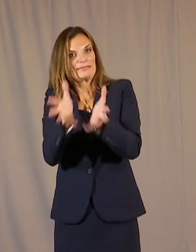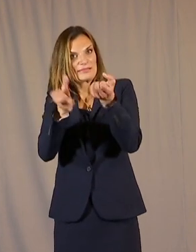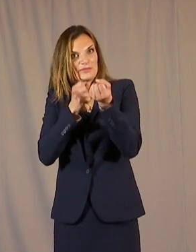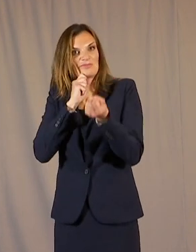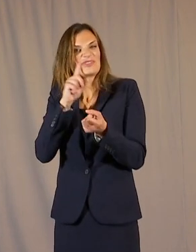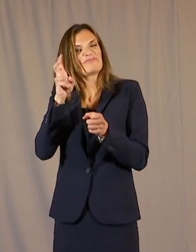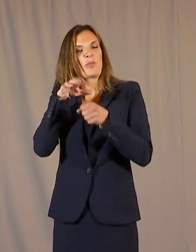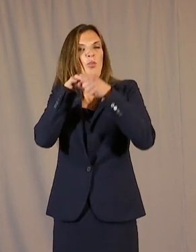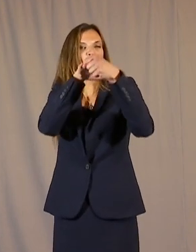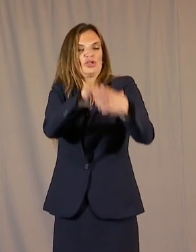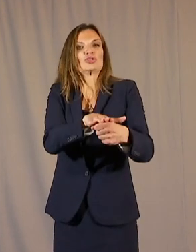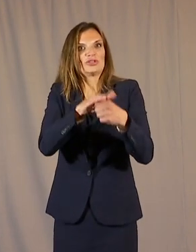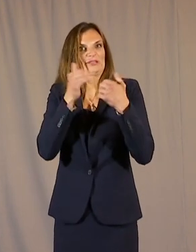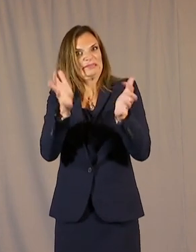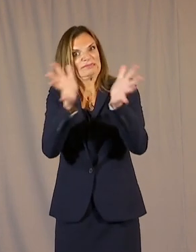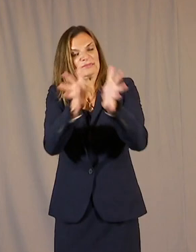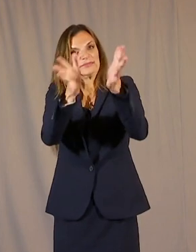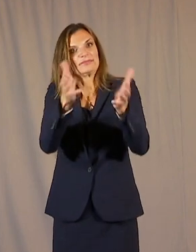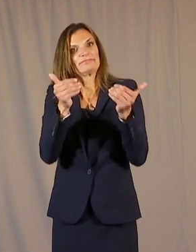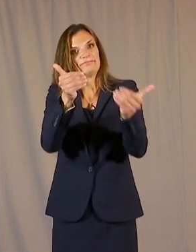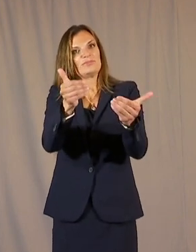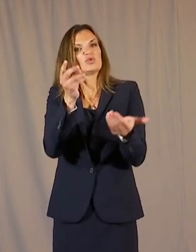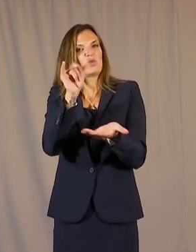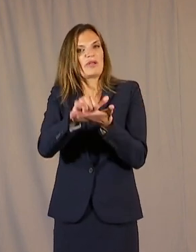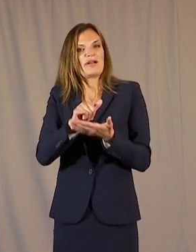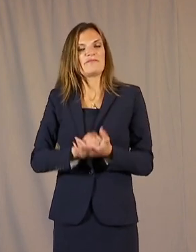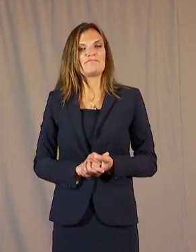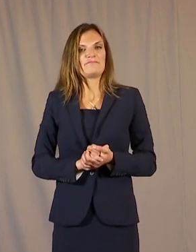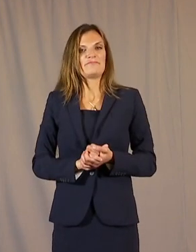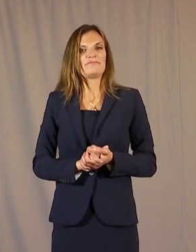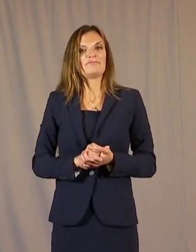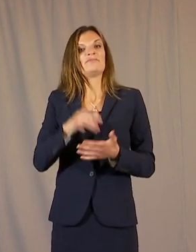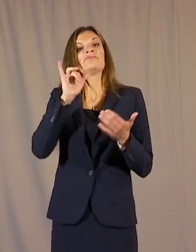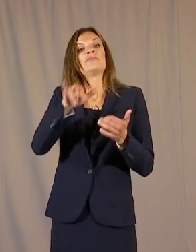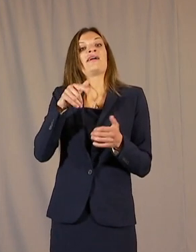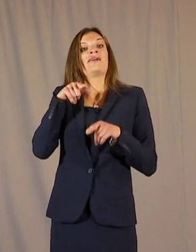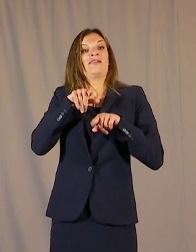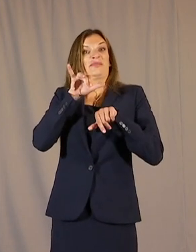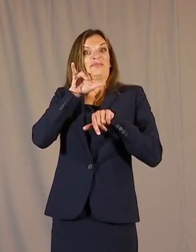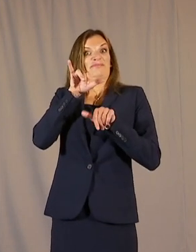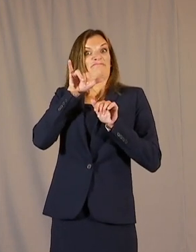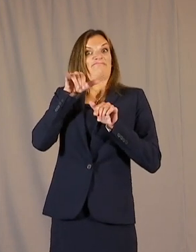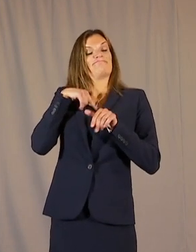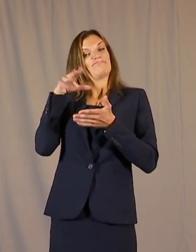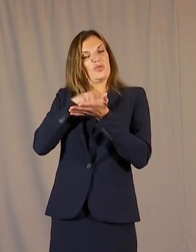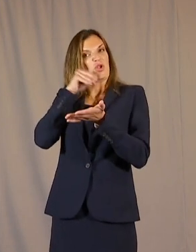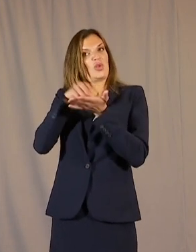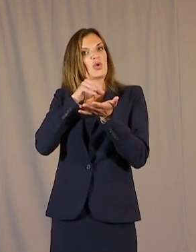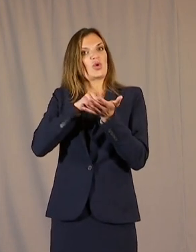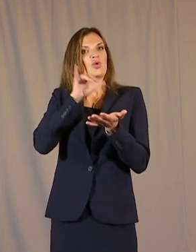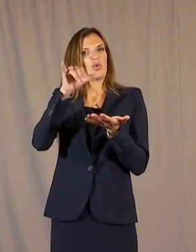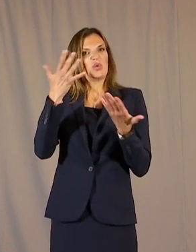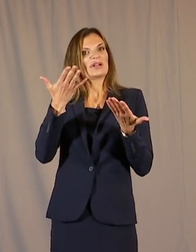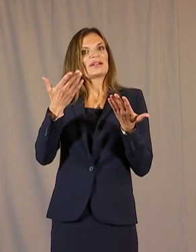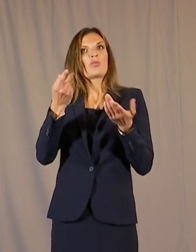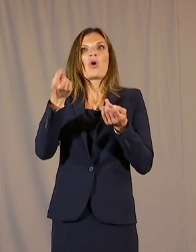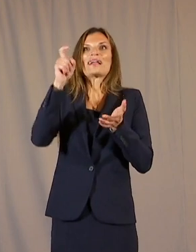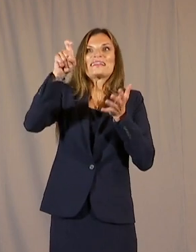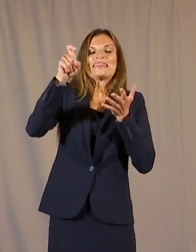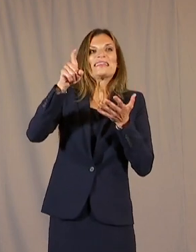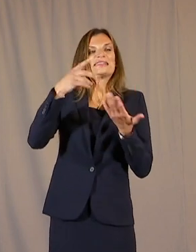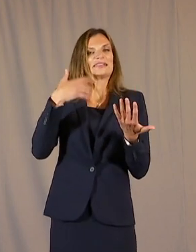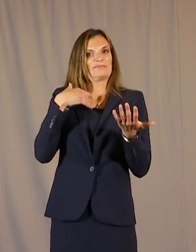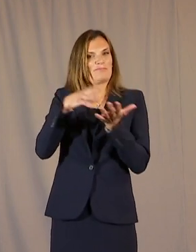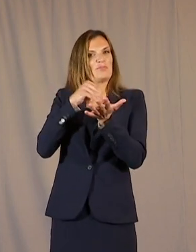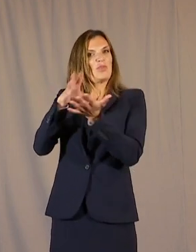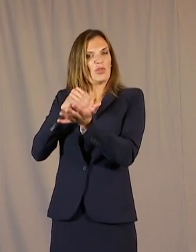population really opened my eyes to the diversity of need in the state. And again, I point this out to you because I think